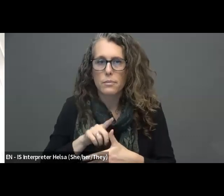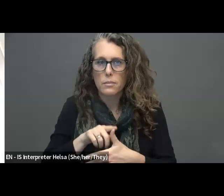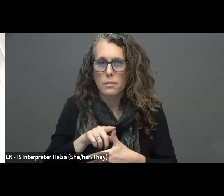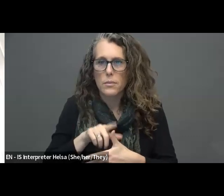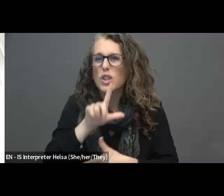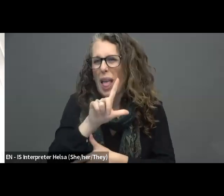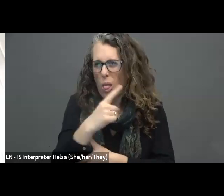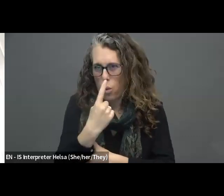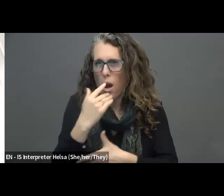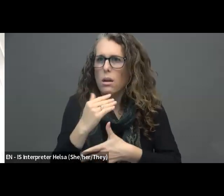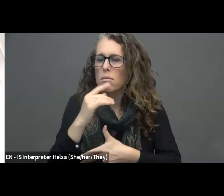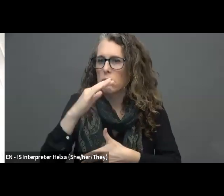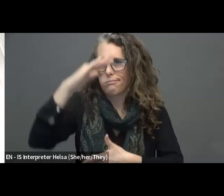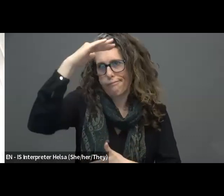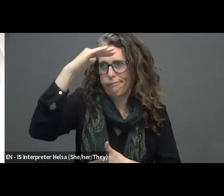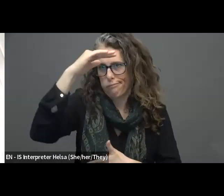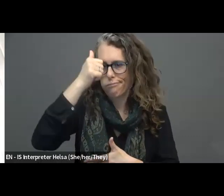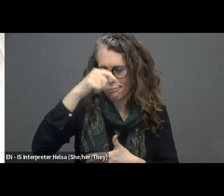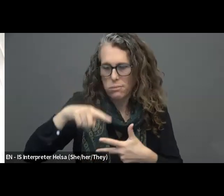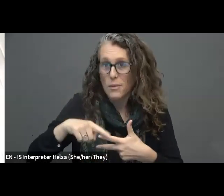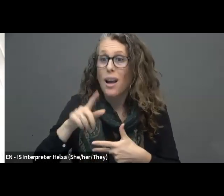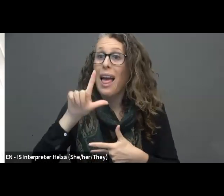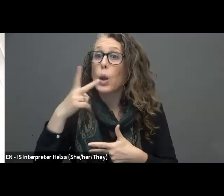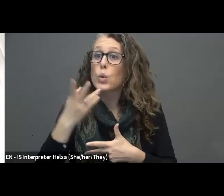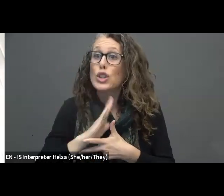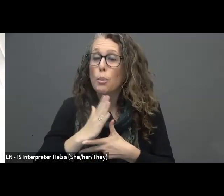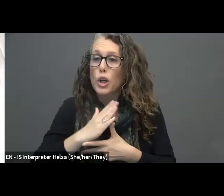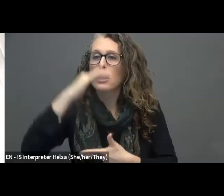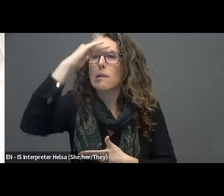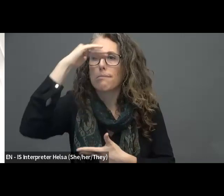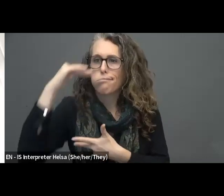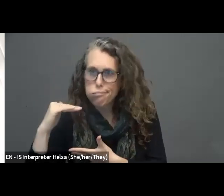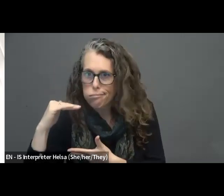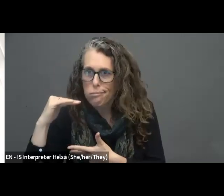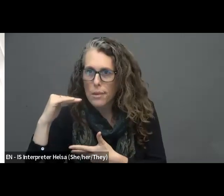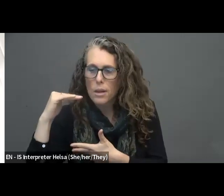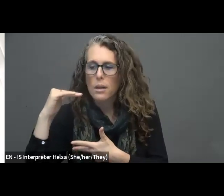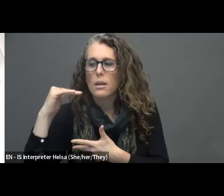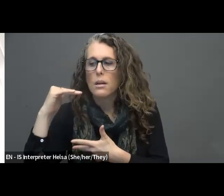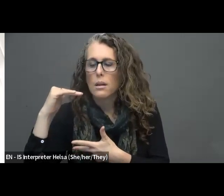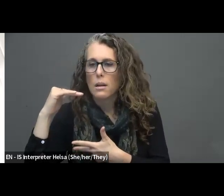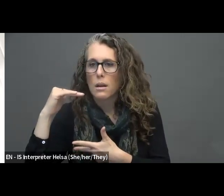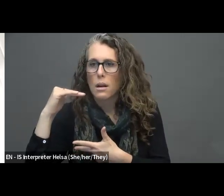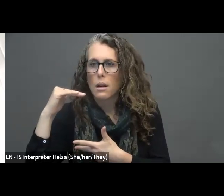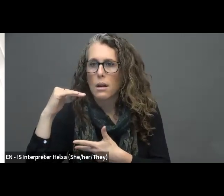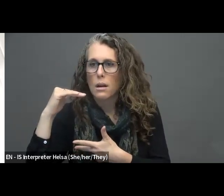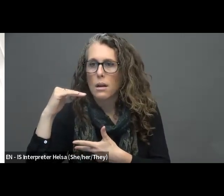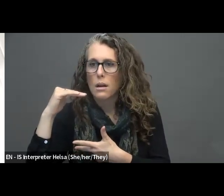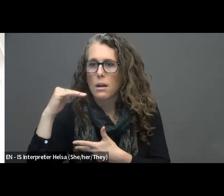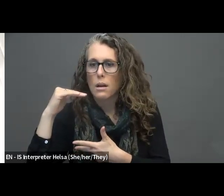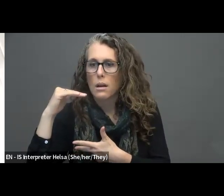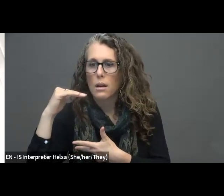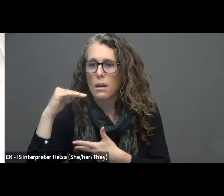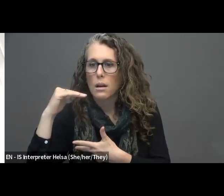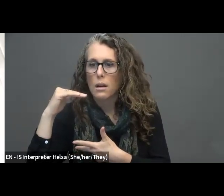performed better than the L2 interpreters, and there was quite a gap between those two and the